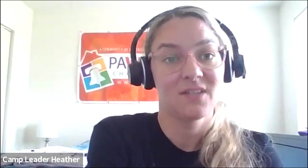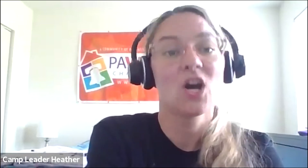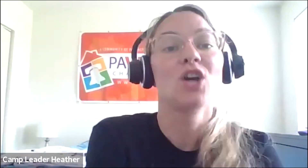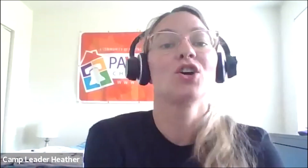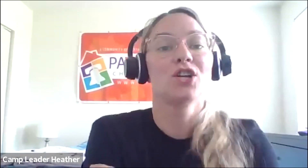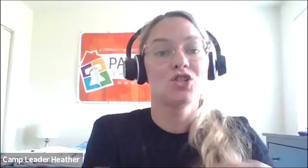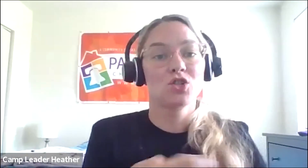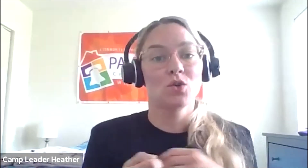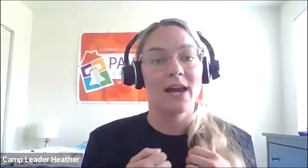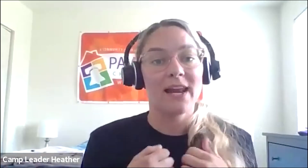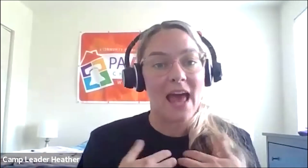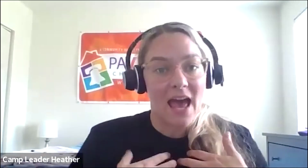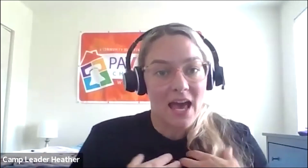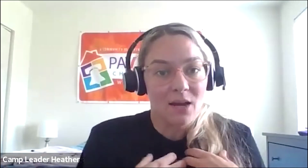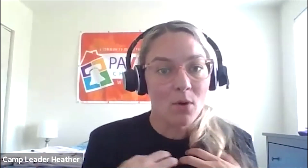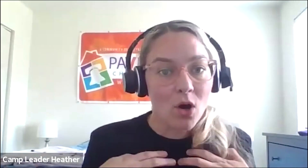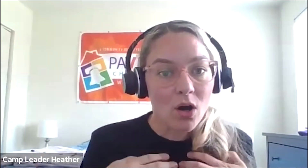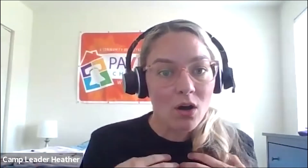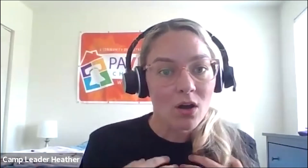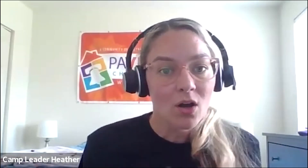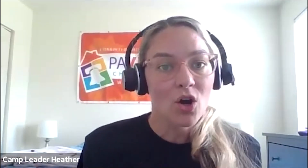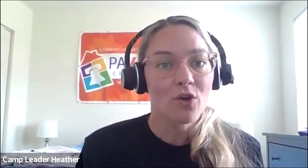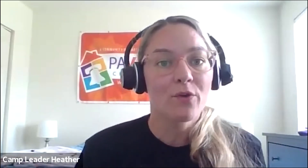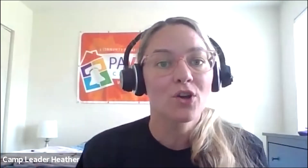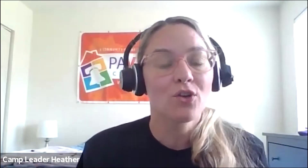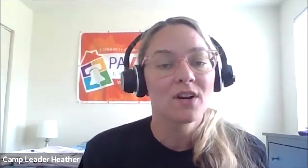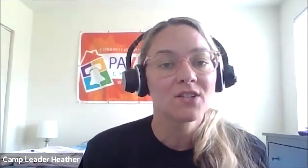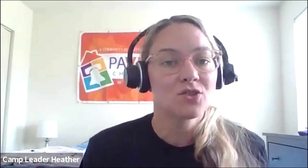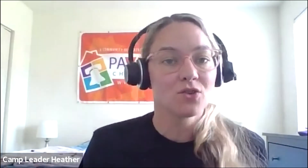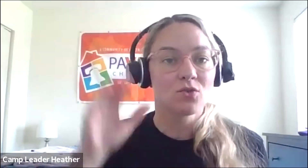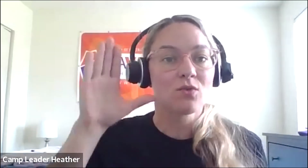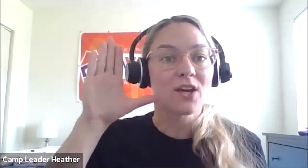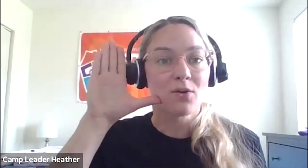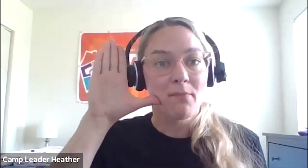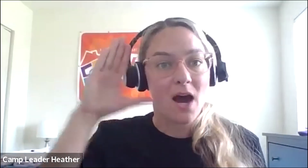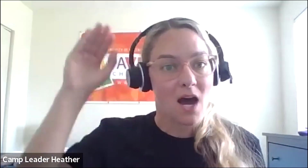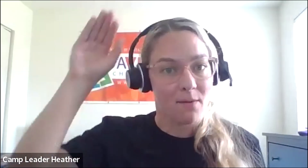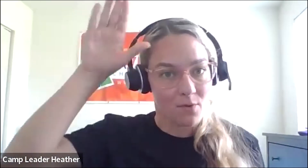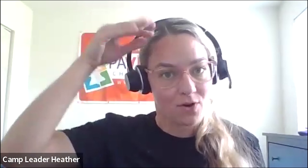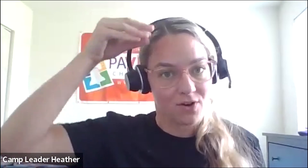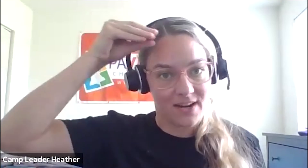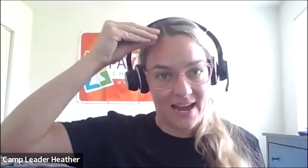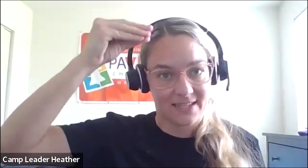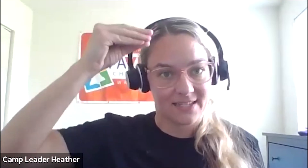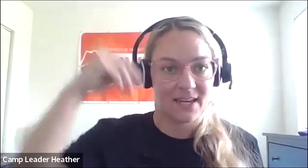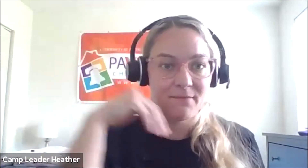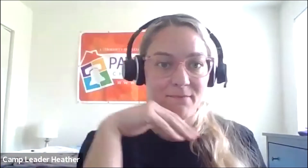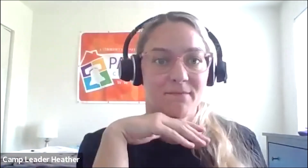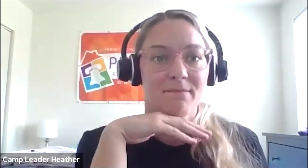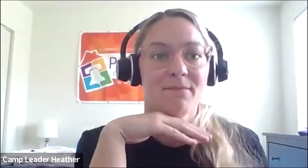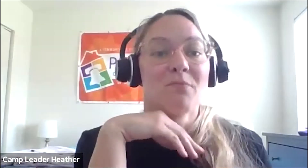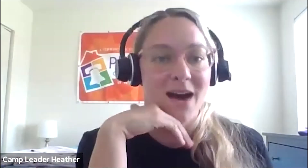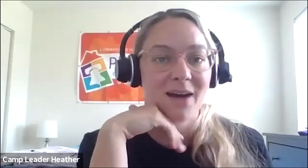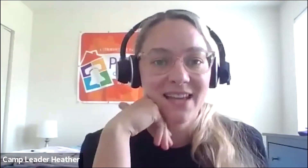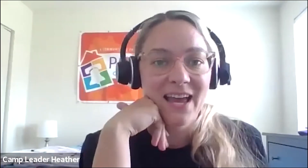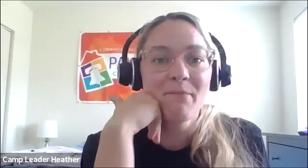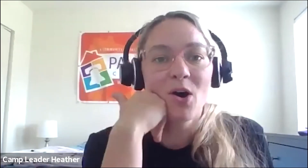Are you going to do an animal or are you going to do like your mom or your dad's name? Your mom's name?